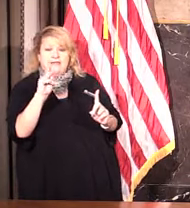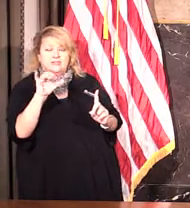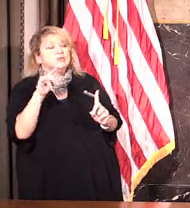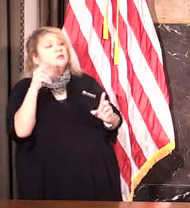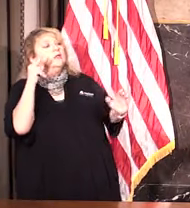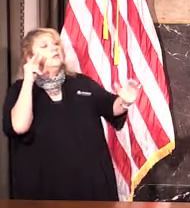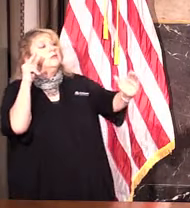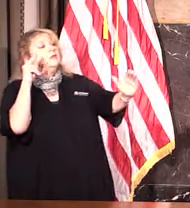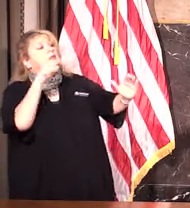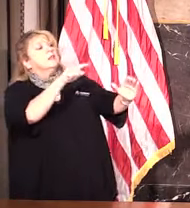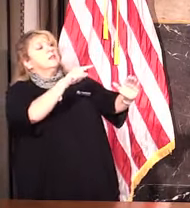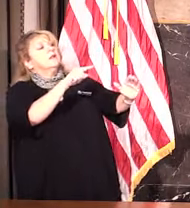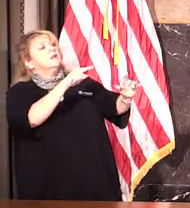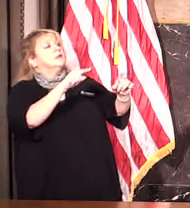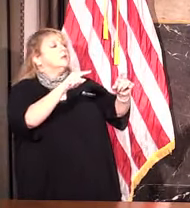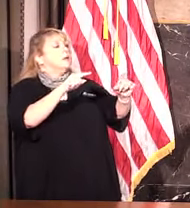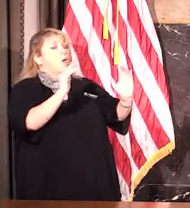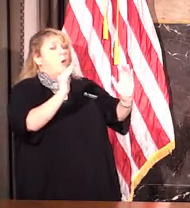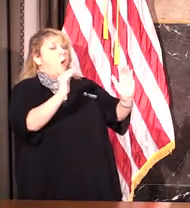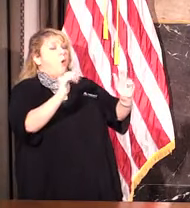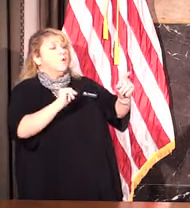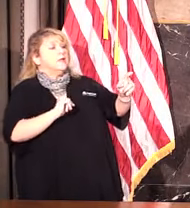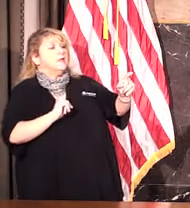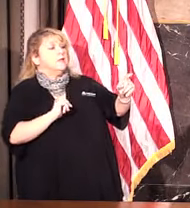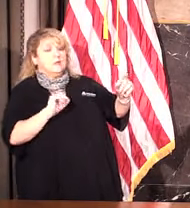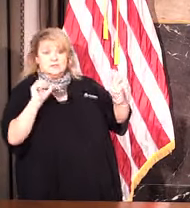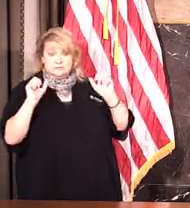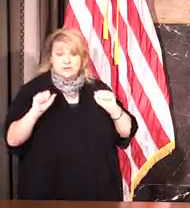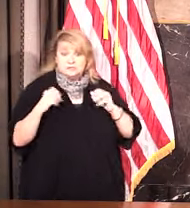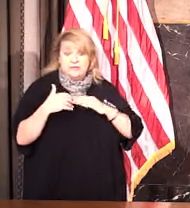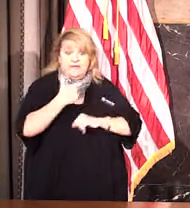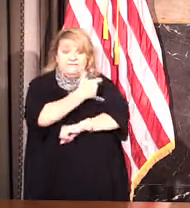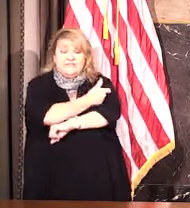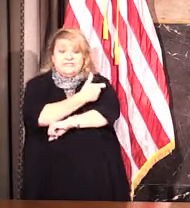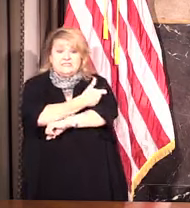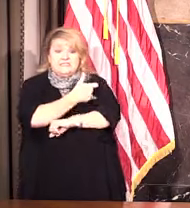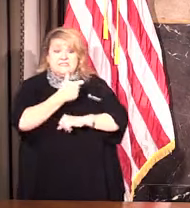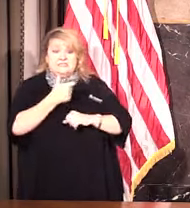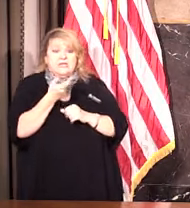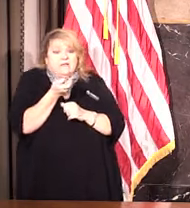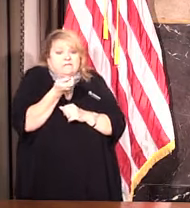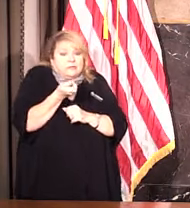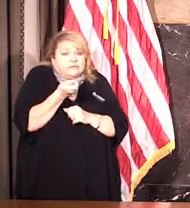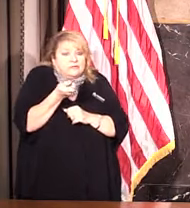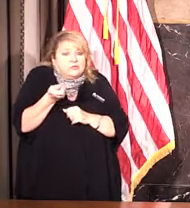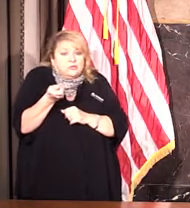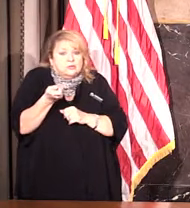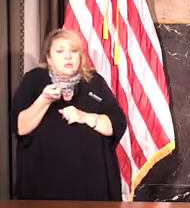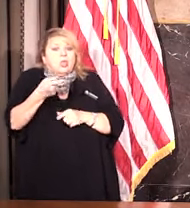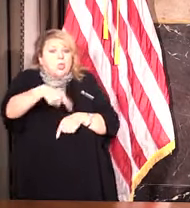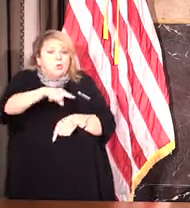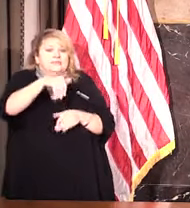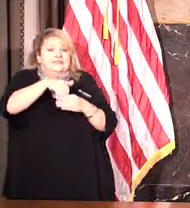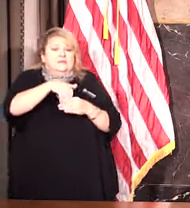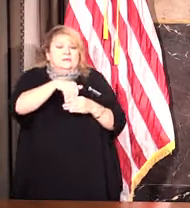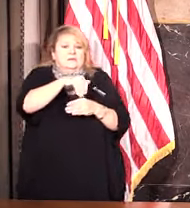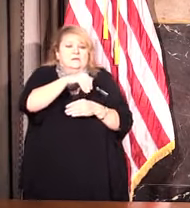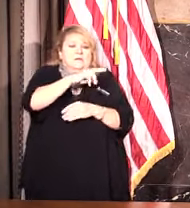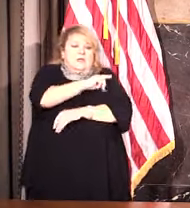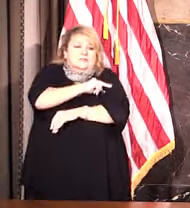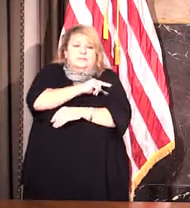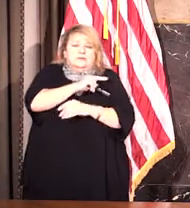horizon. It is possible that we will start administering the vaccine in relatively small numbers to frontline healthcare workers,